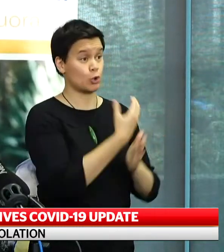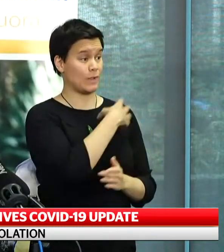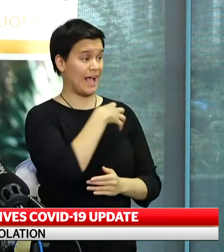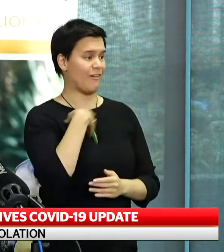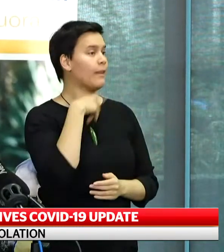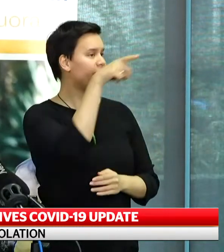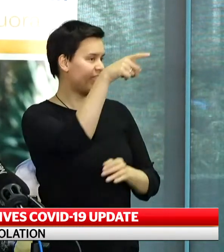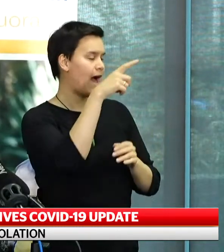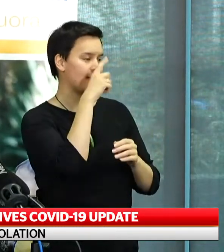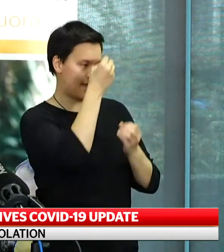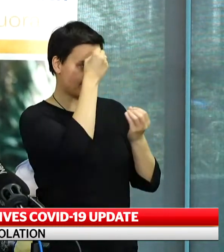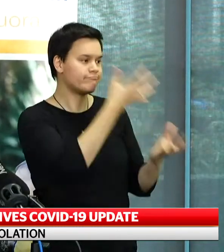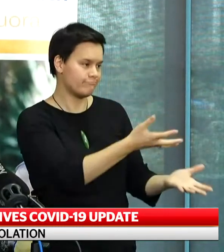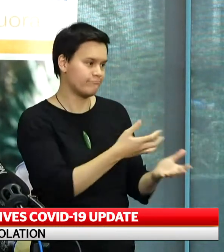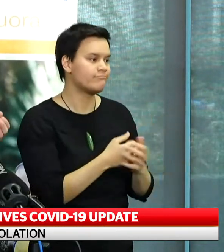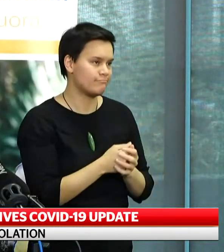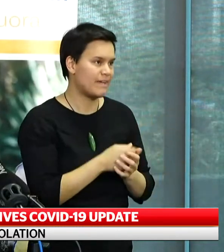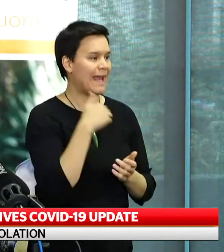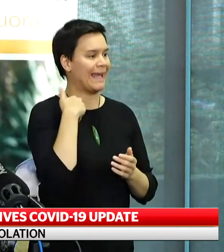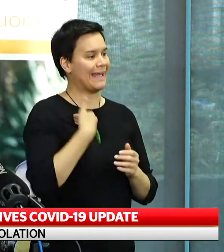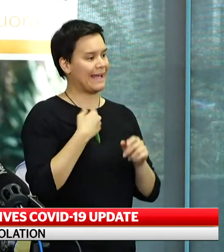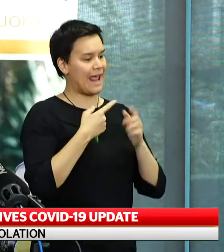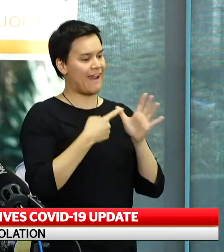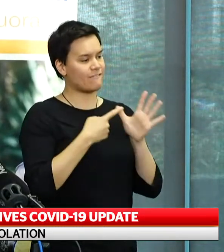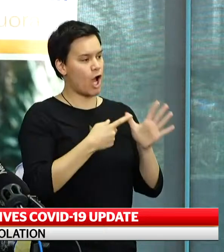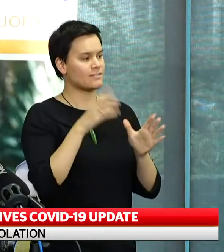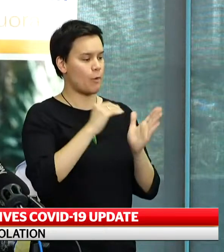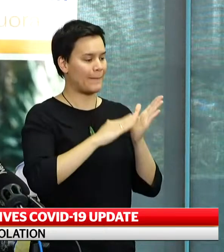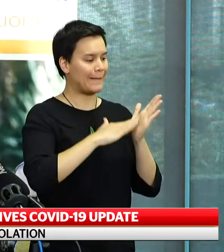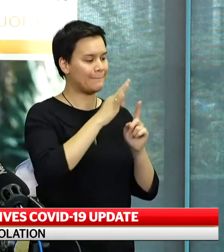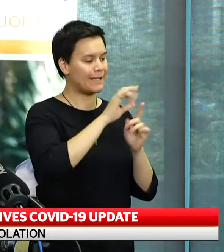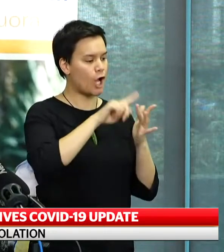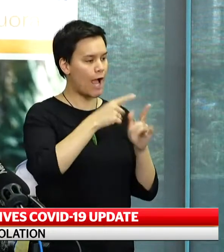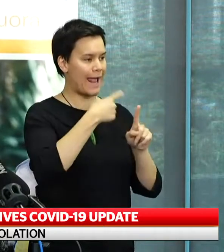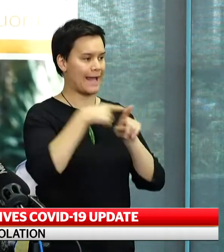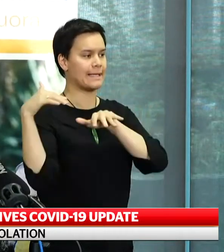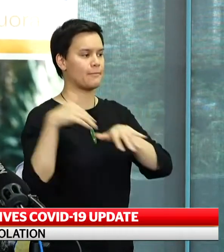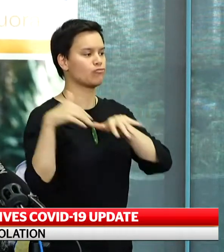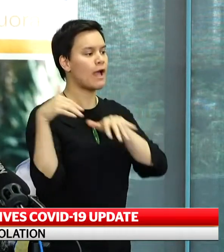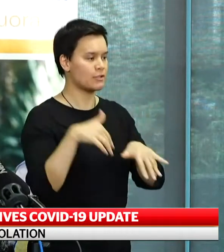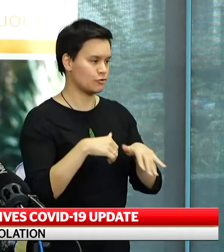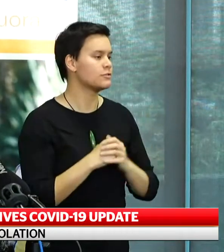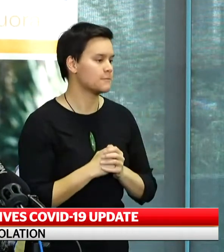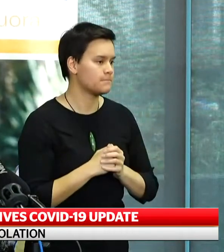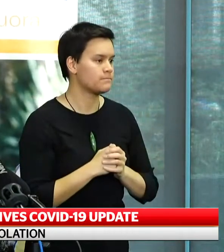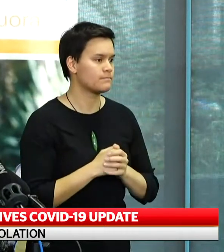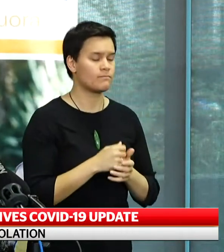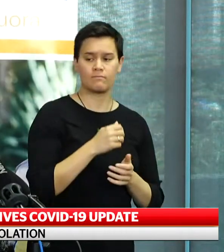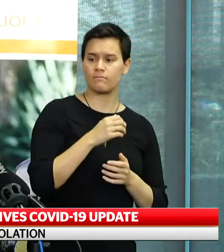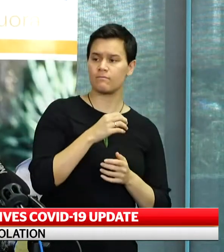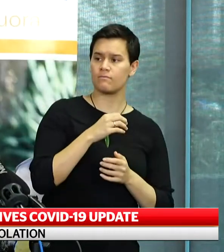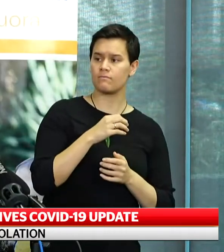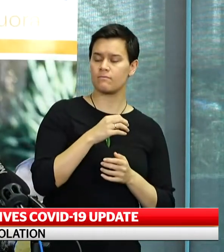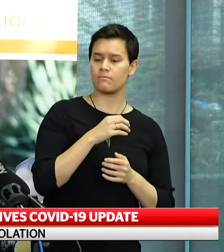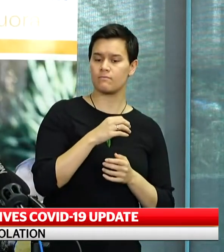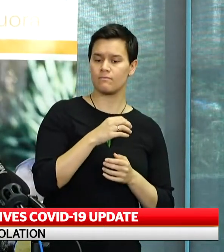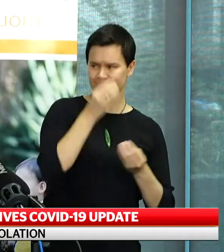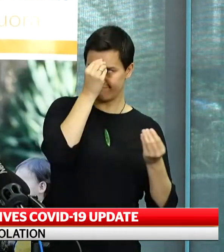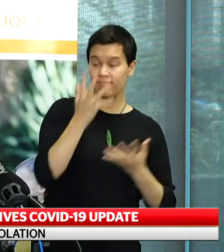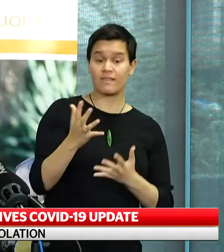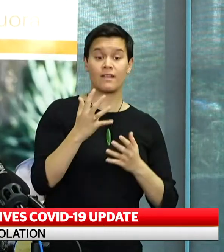involve advice from both our immigration and our MPI colleagues as well. And just note that as of midnight tonight in